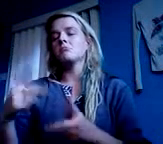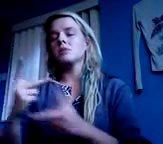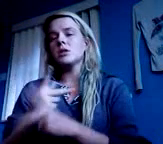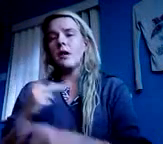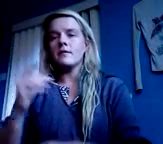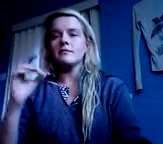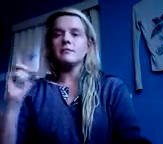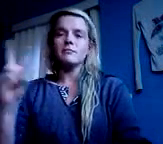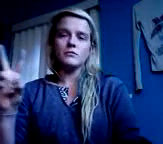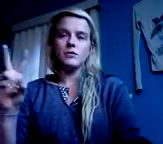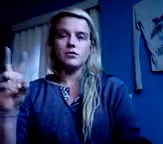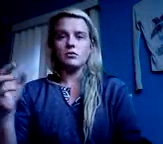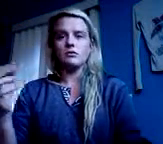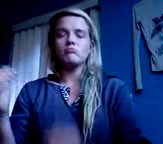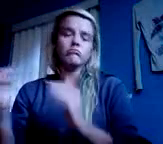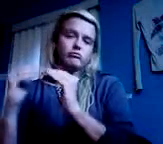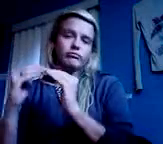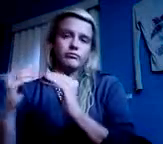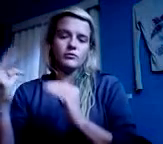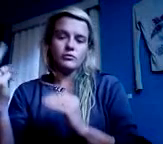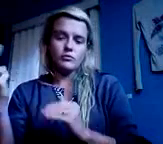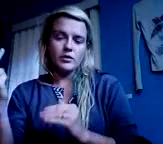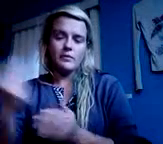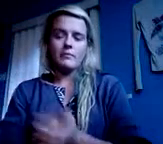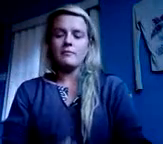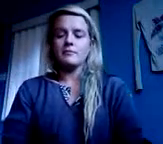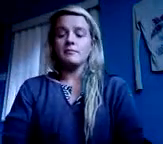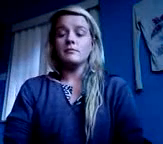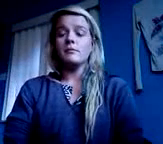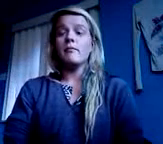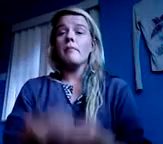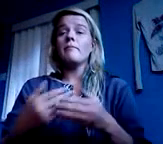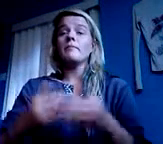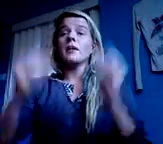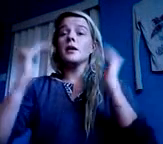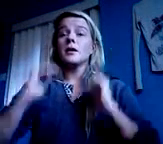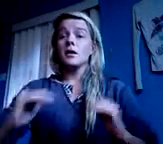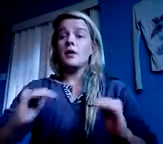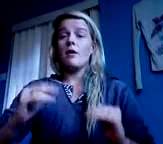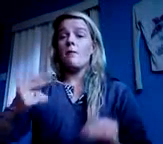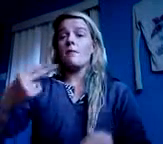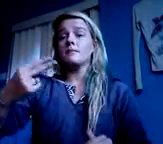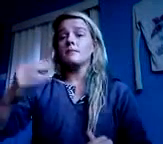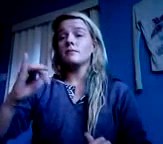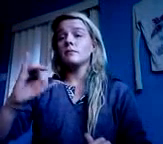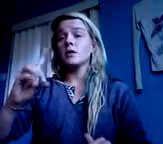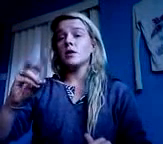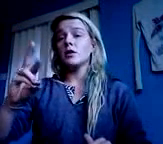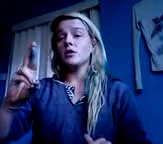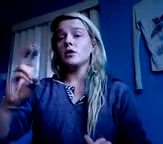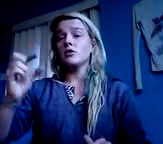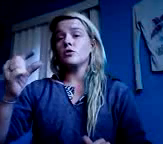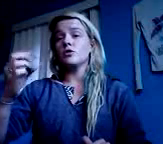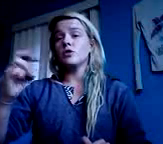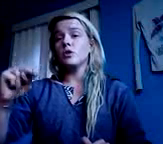done. Now we can move on to hydrogen. And we're going to use the same method. You're going to look at the number of hydrogens